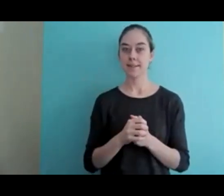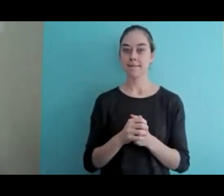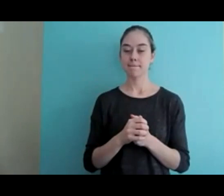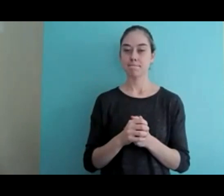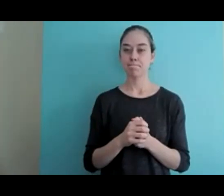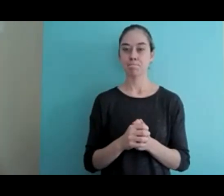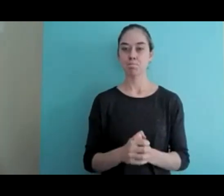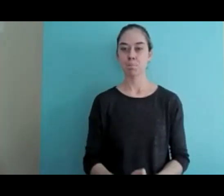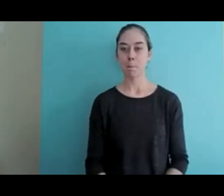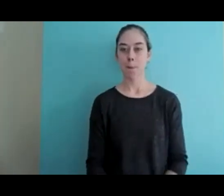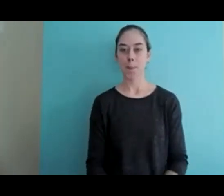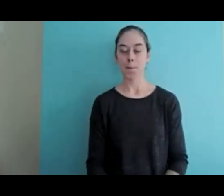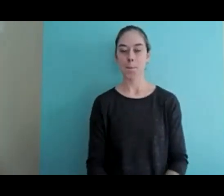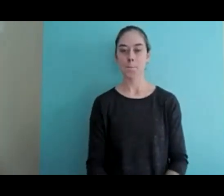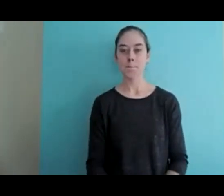back.